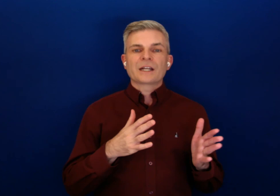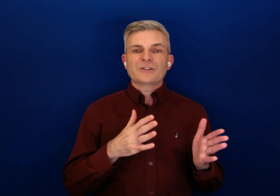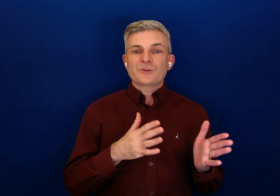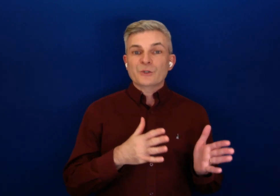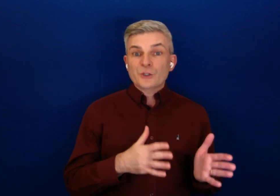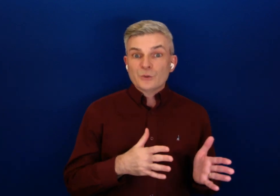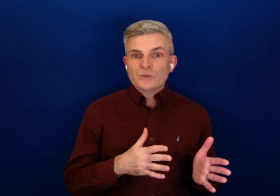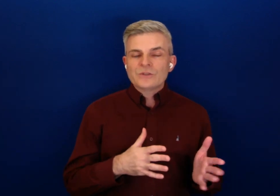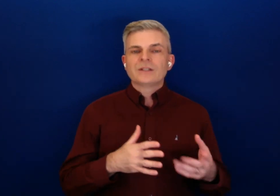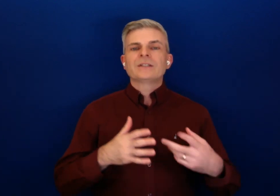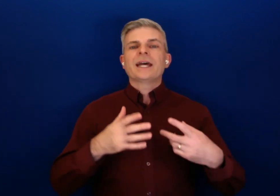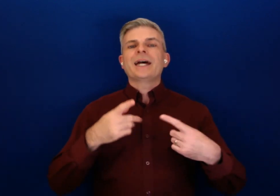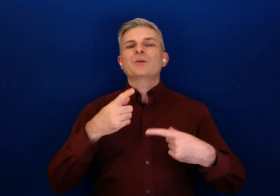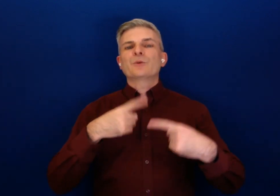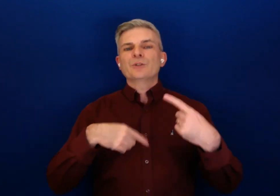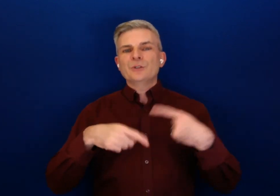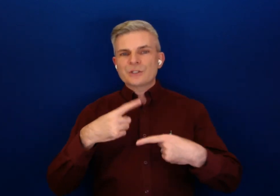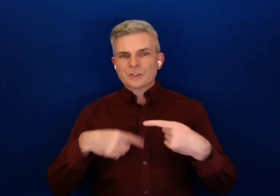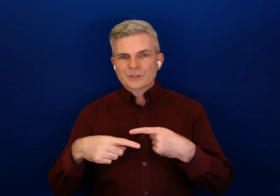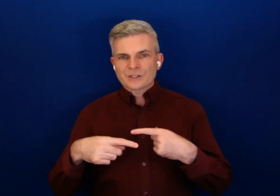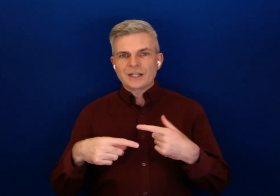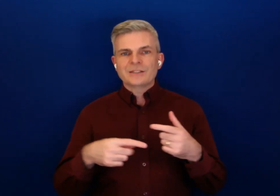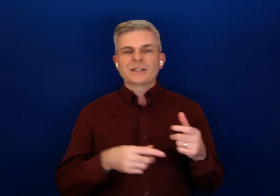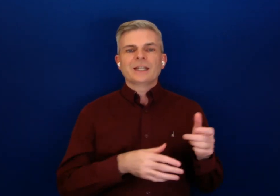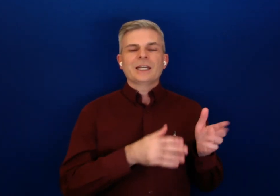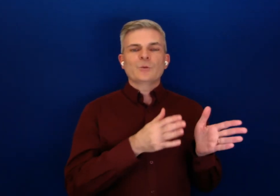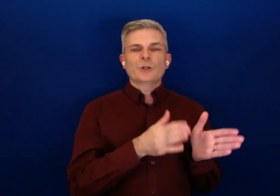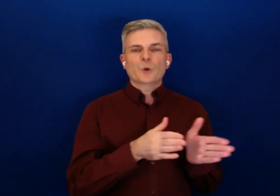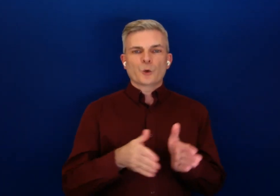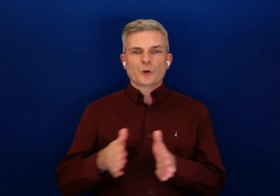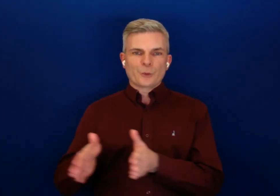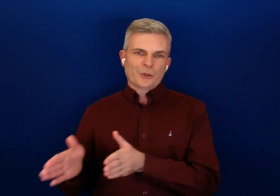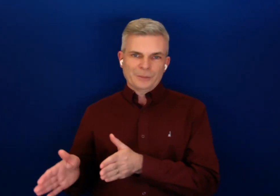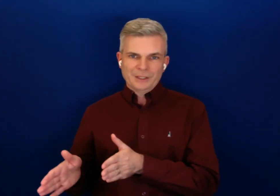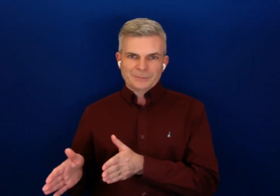signs you use, how to produce those signs, and what order to put them in.